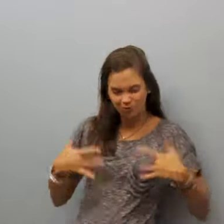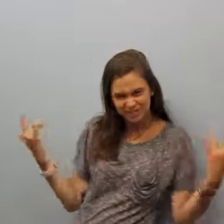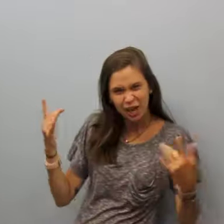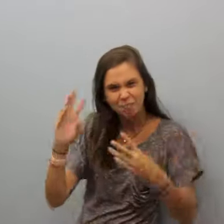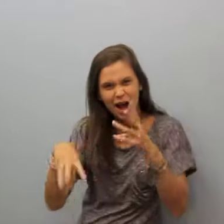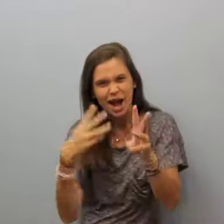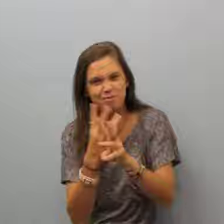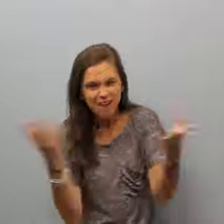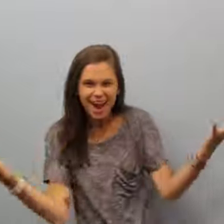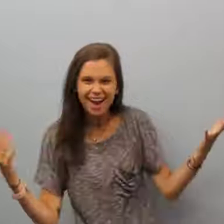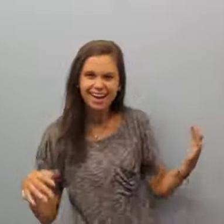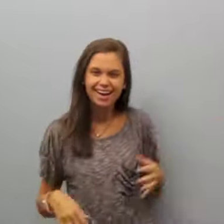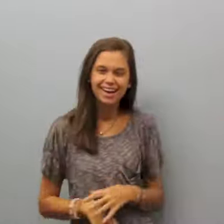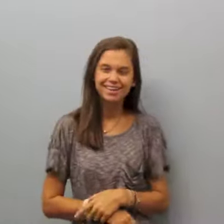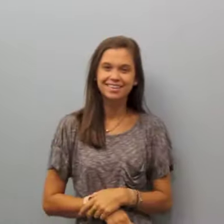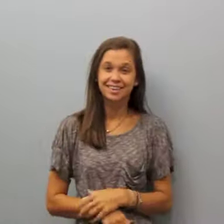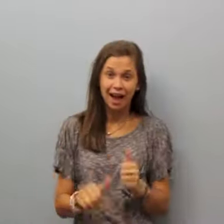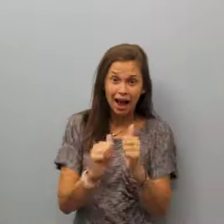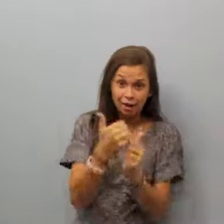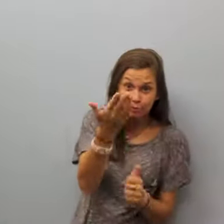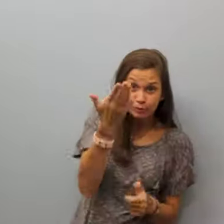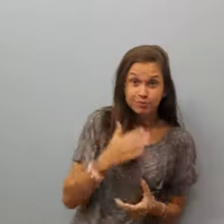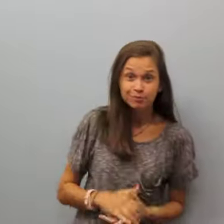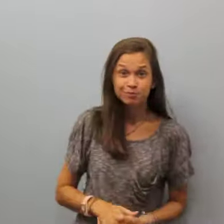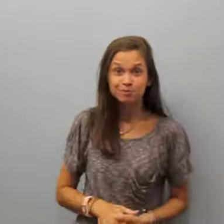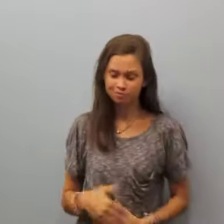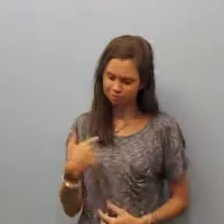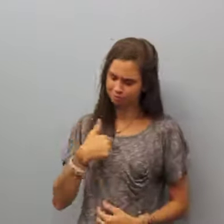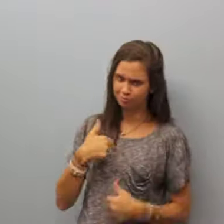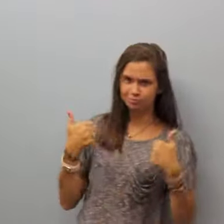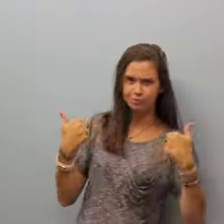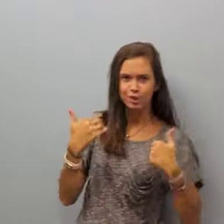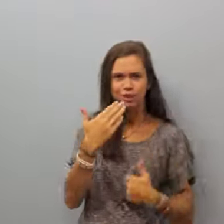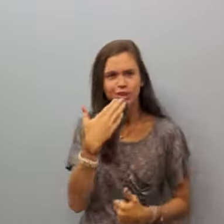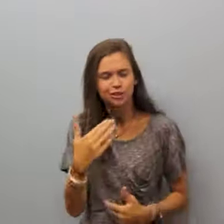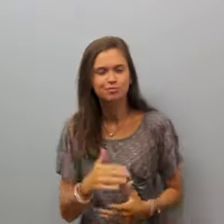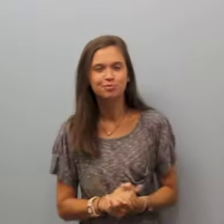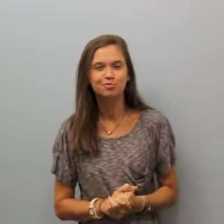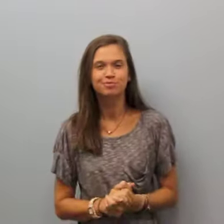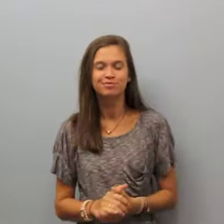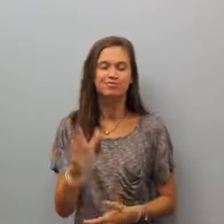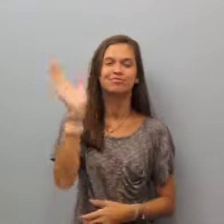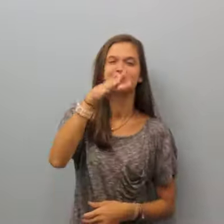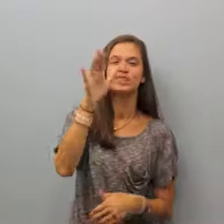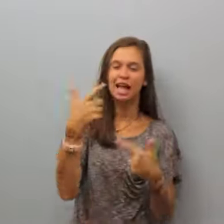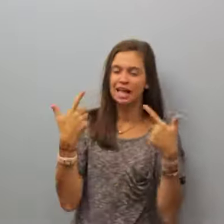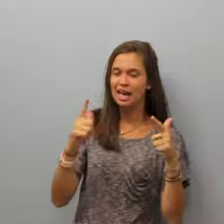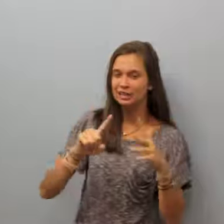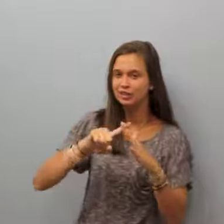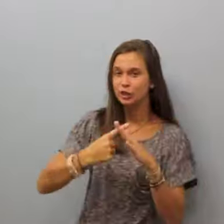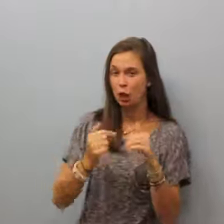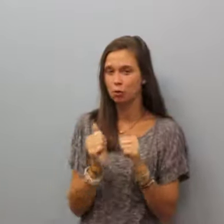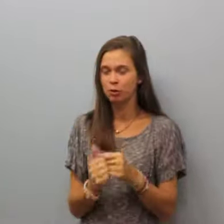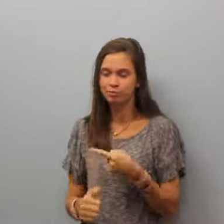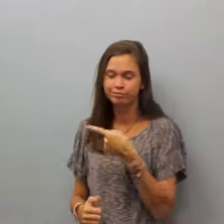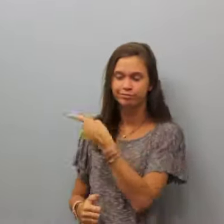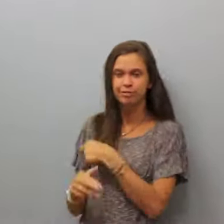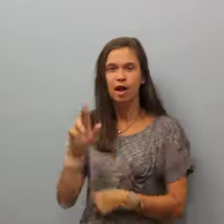What's up, alumni? How are you doing today? I'm doing great. Let's go ahead and get started